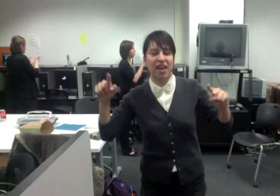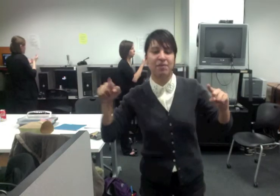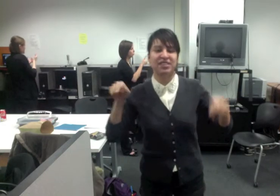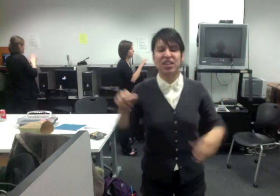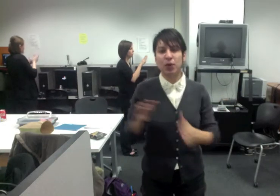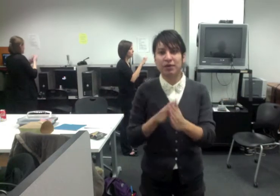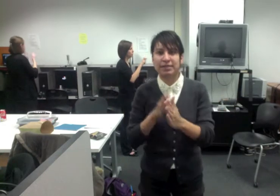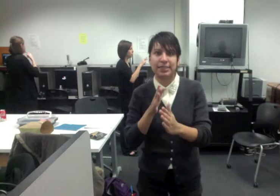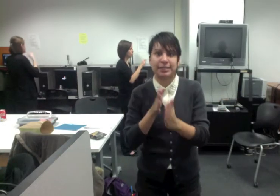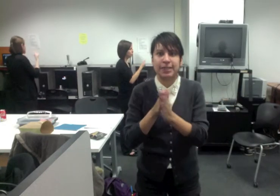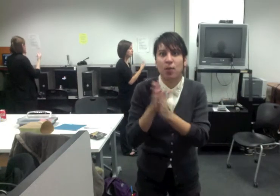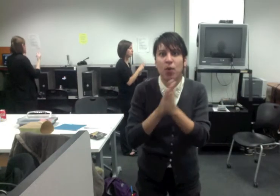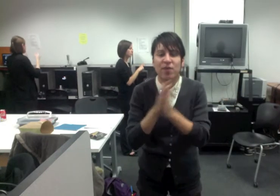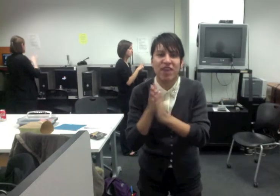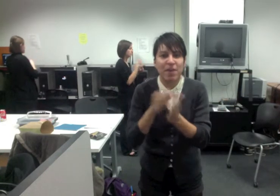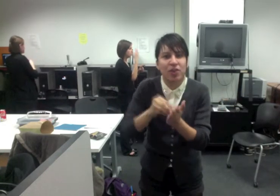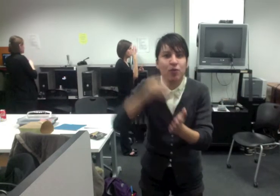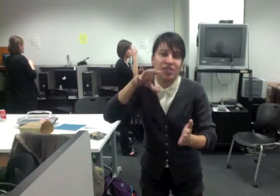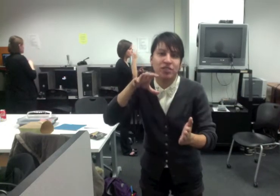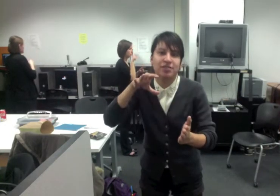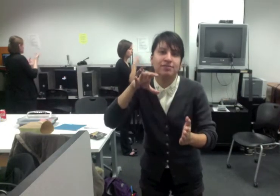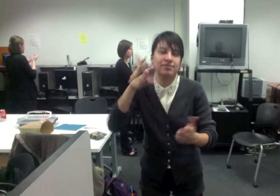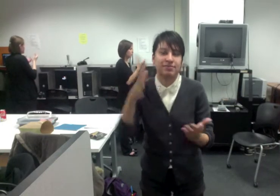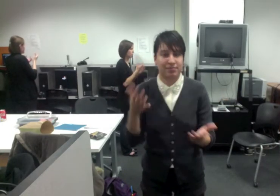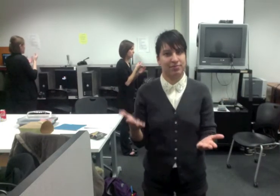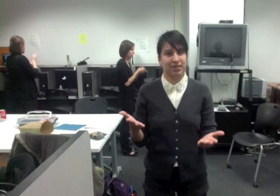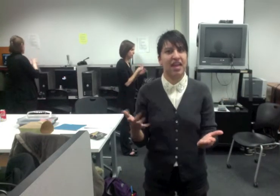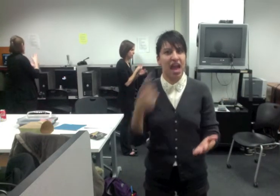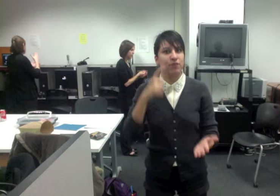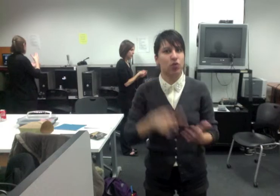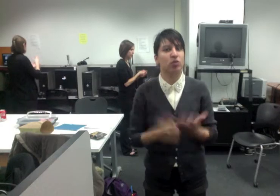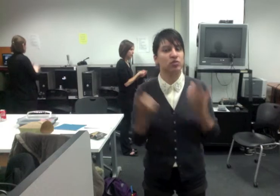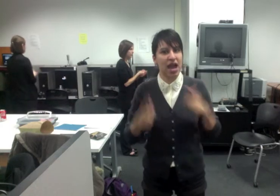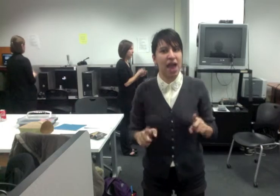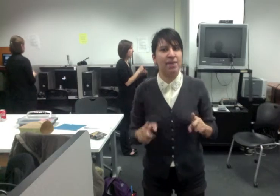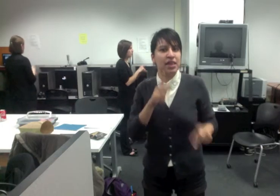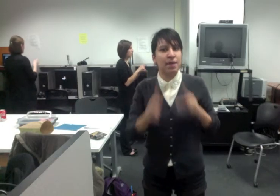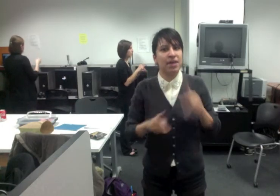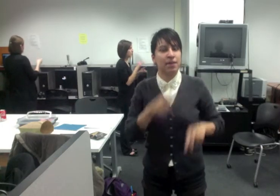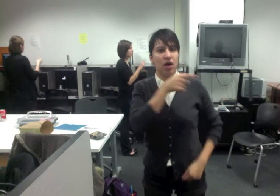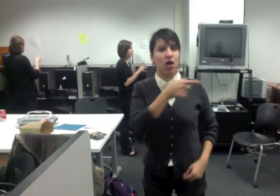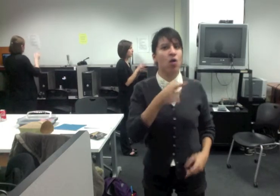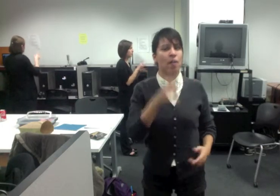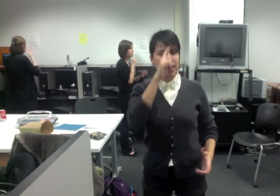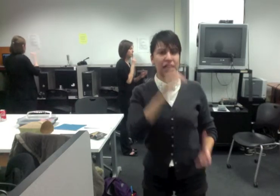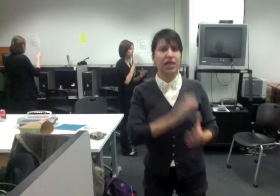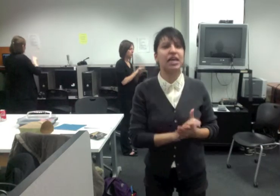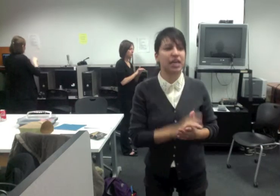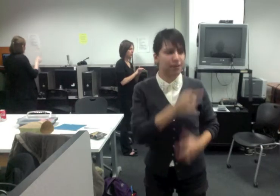riches. And lo and behold, look what happened. The people who believed in the Wright brothers' dream worked with them with blood and